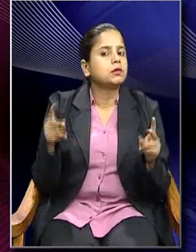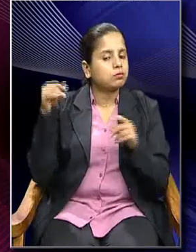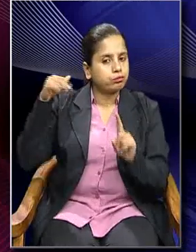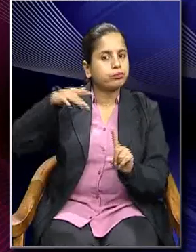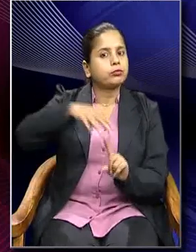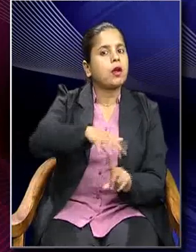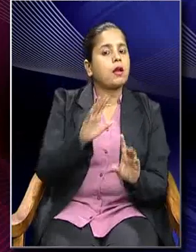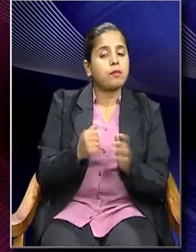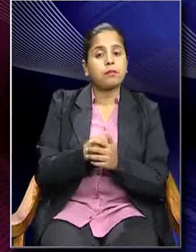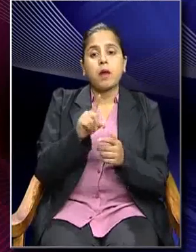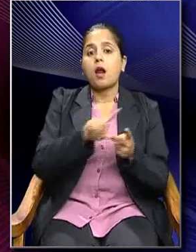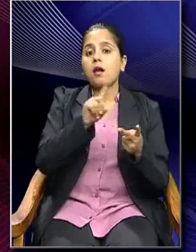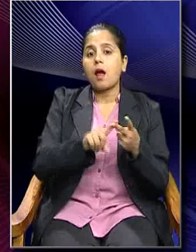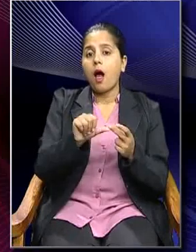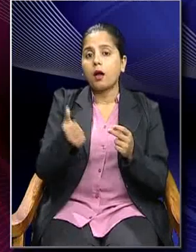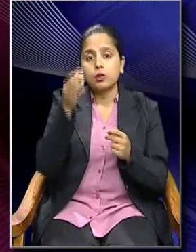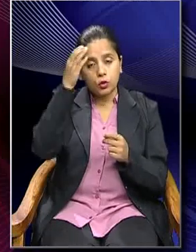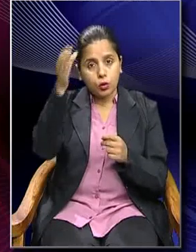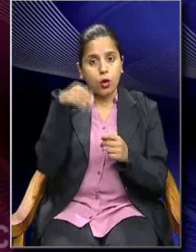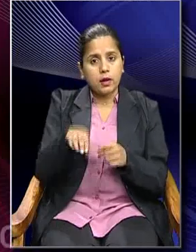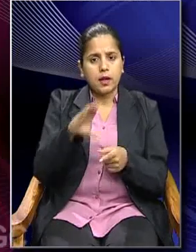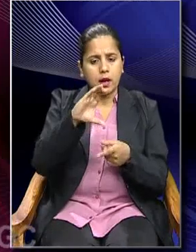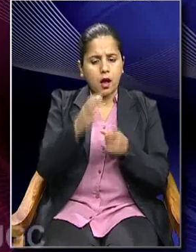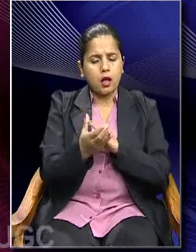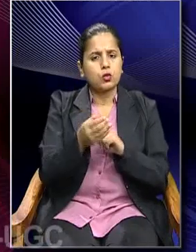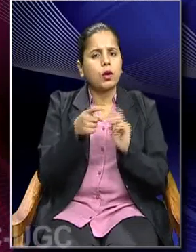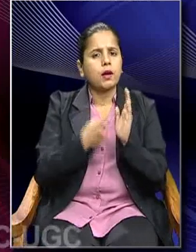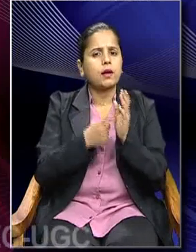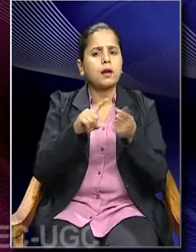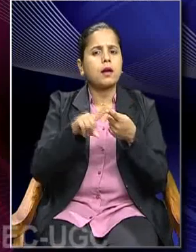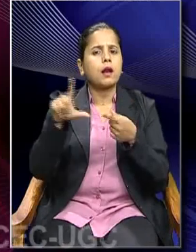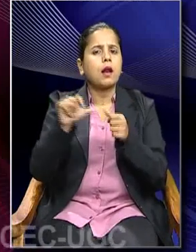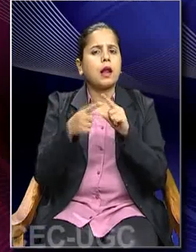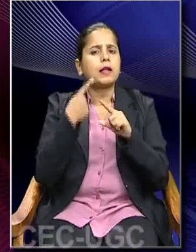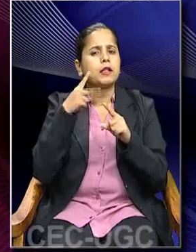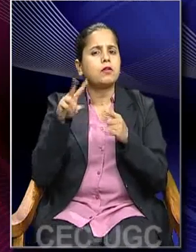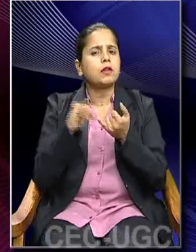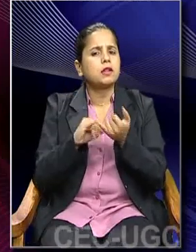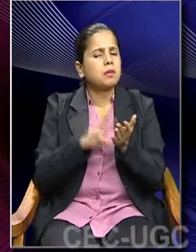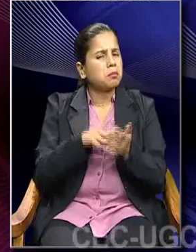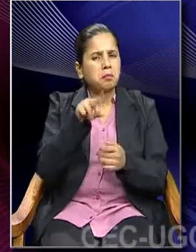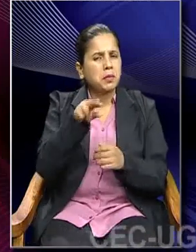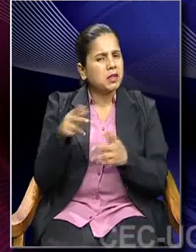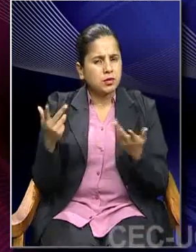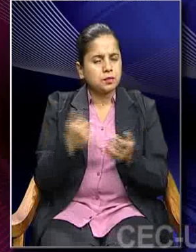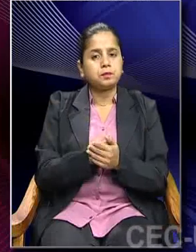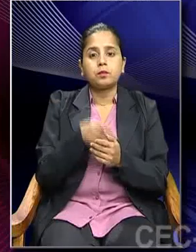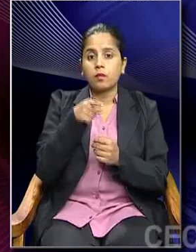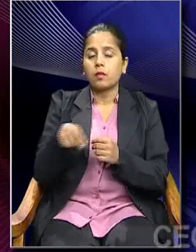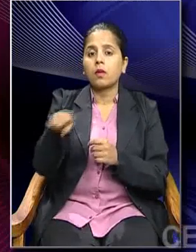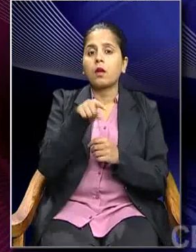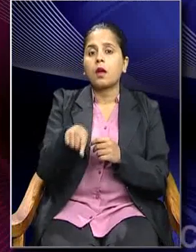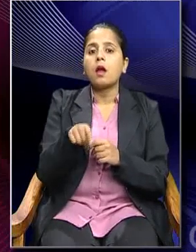The other concept is cultural relativism. Now, what does cultural relativism mean? It is kind of